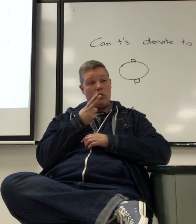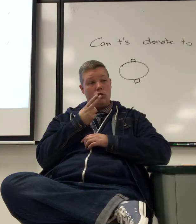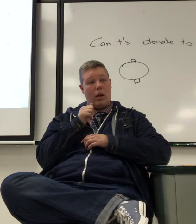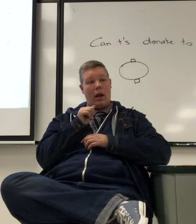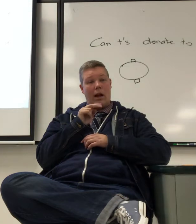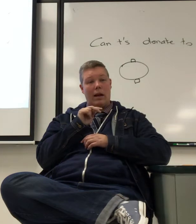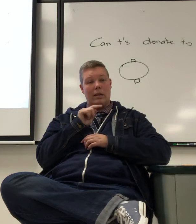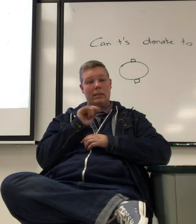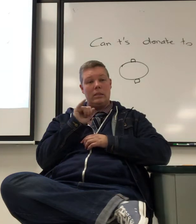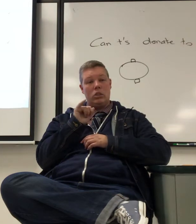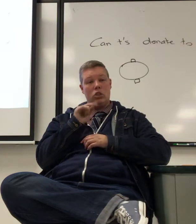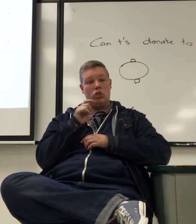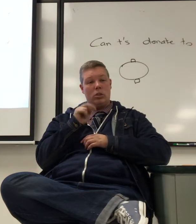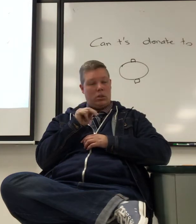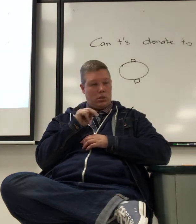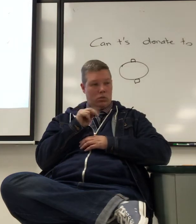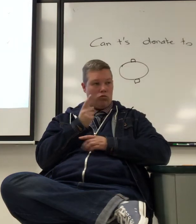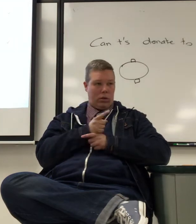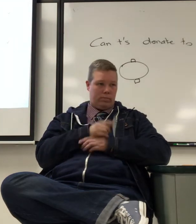Okay.